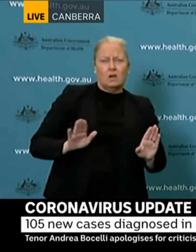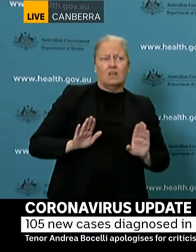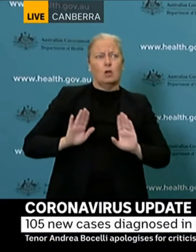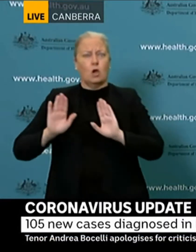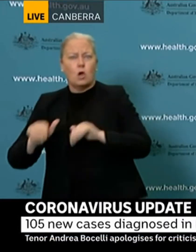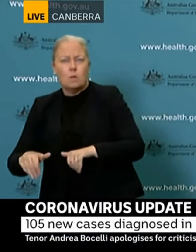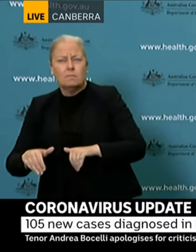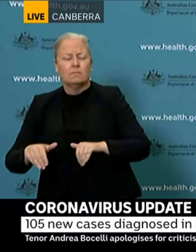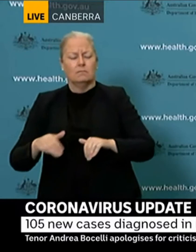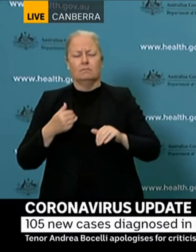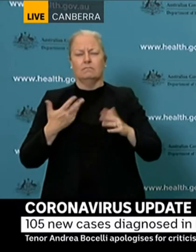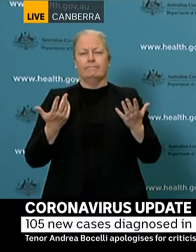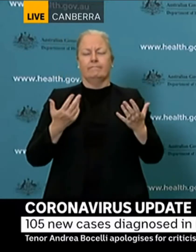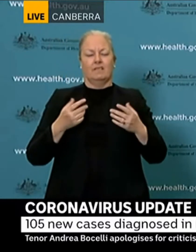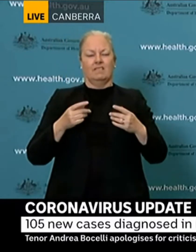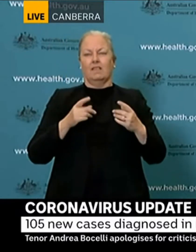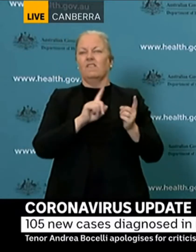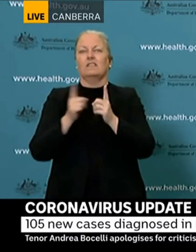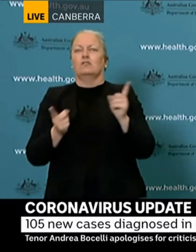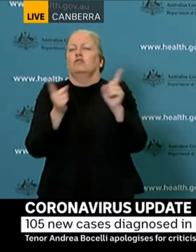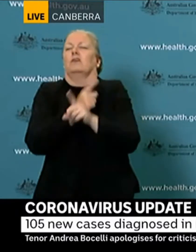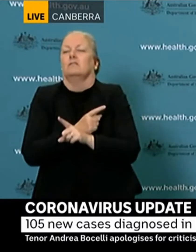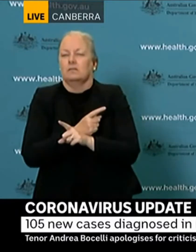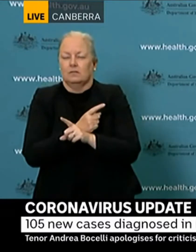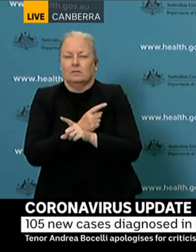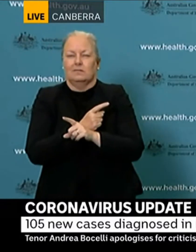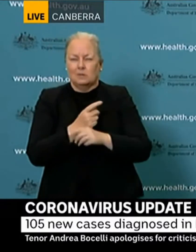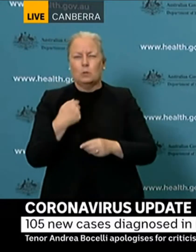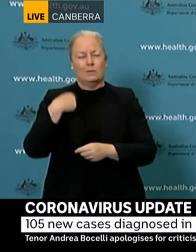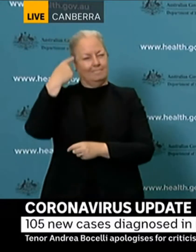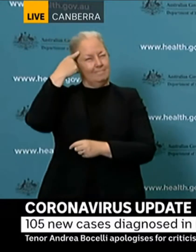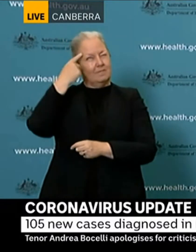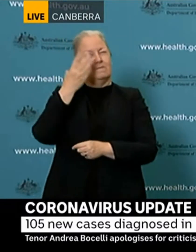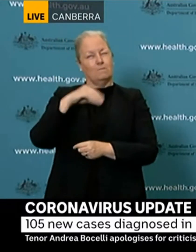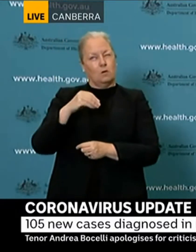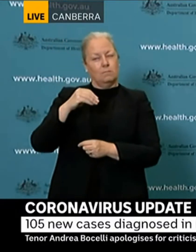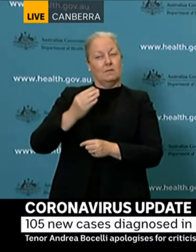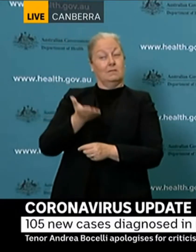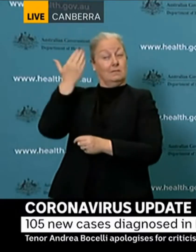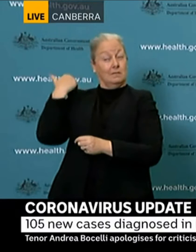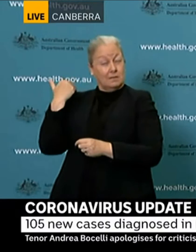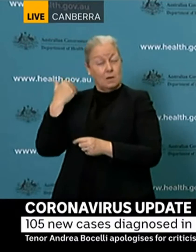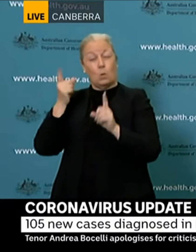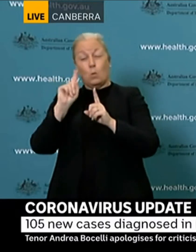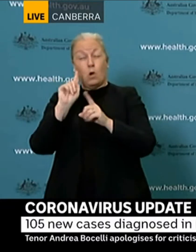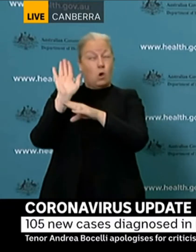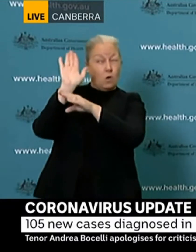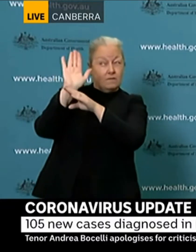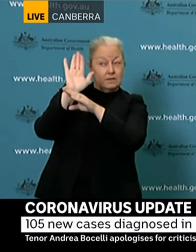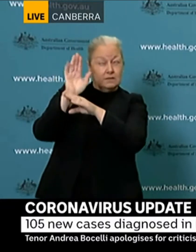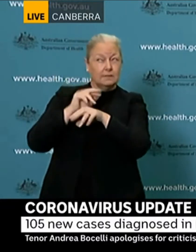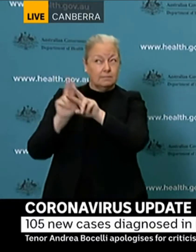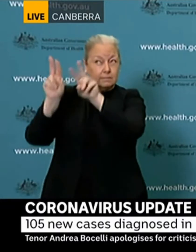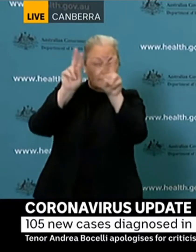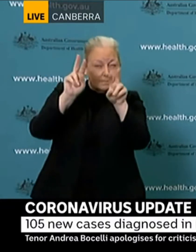some of us, our livelihoods. We looked at and considered what we knew from around the world and the best medical evidence that's